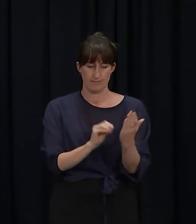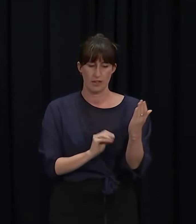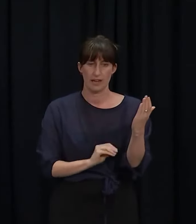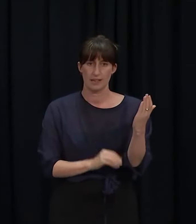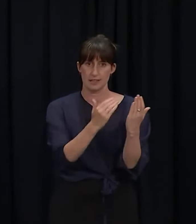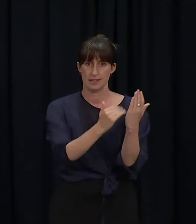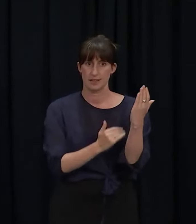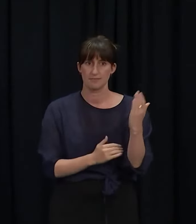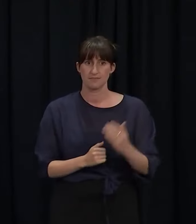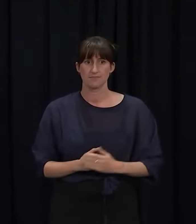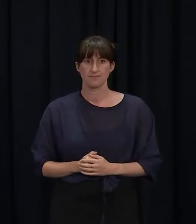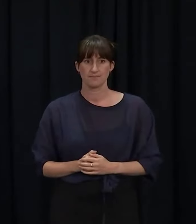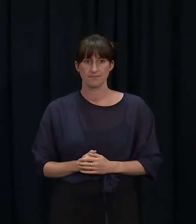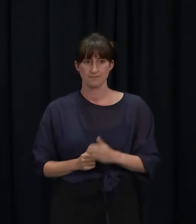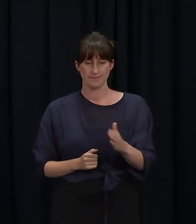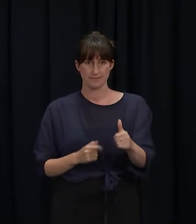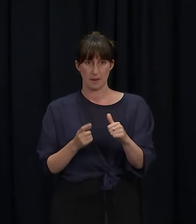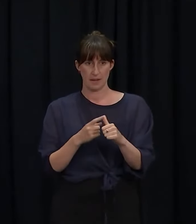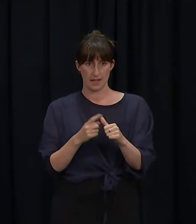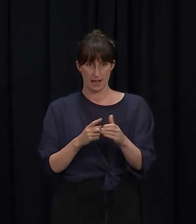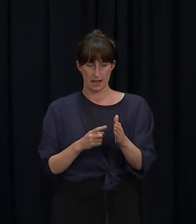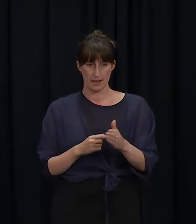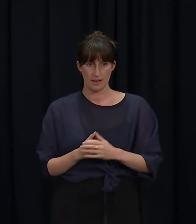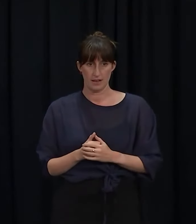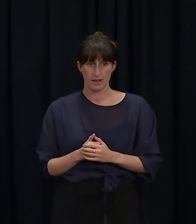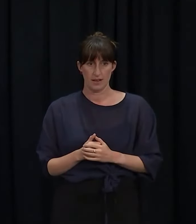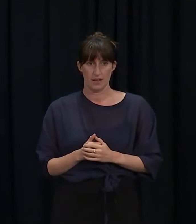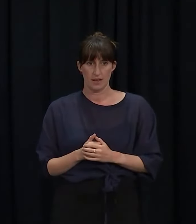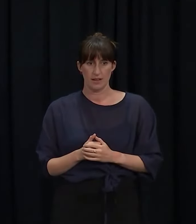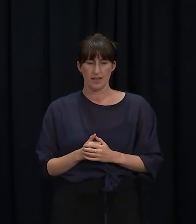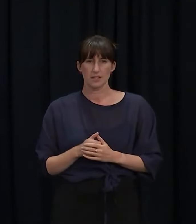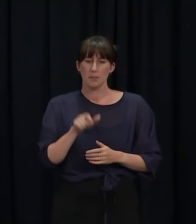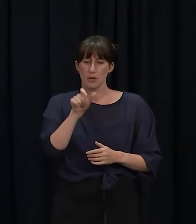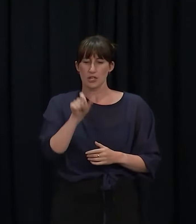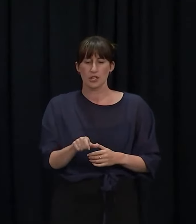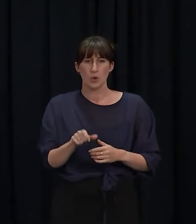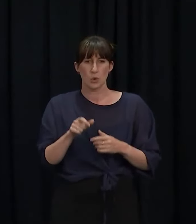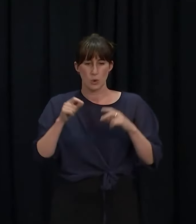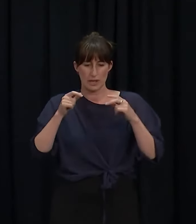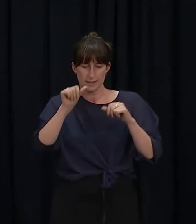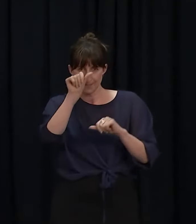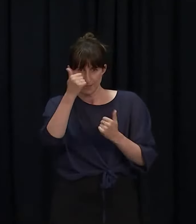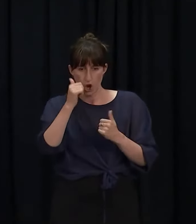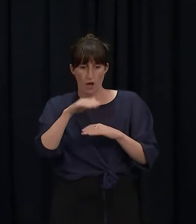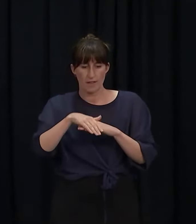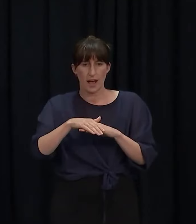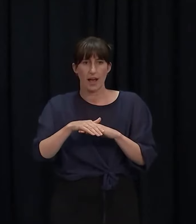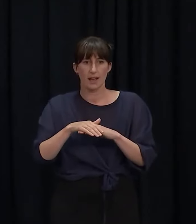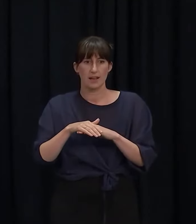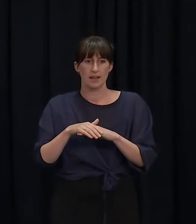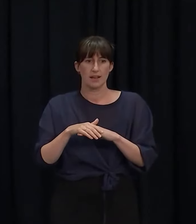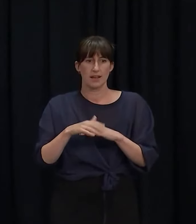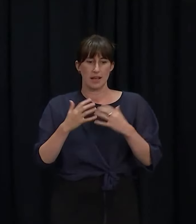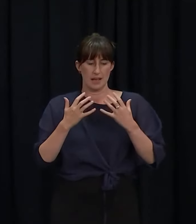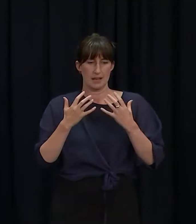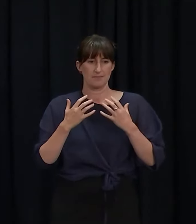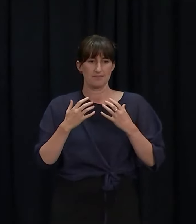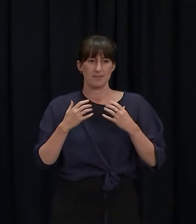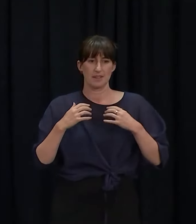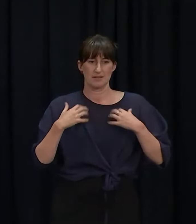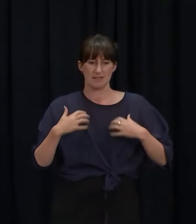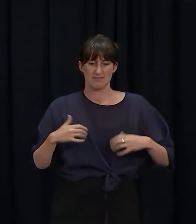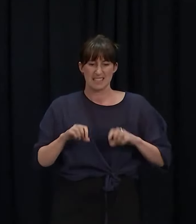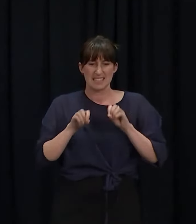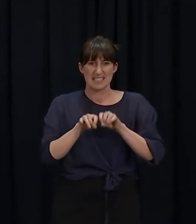you. And then Immunologist Tony Blakely is suggesting over 60s should voluntarily hunker down over the coming month to